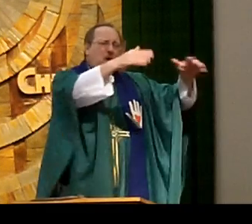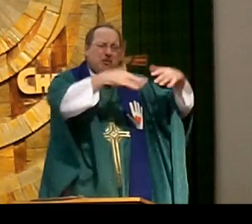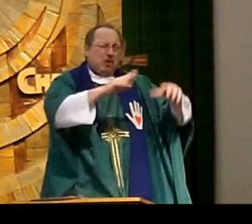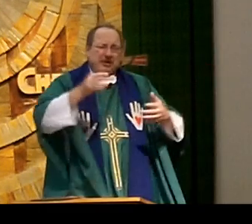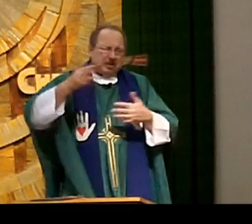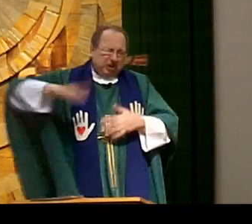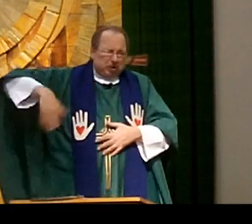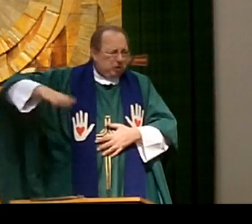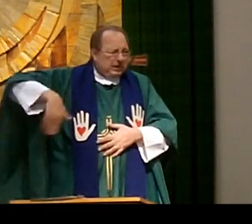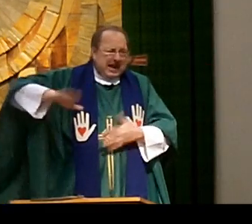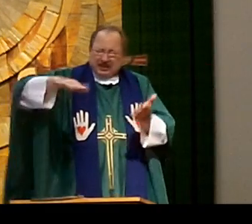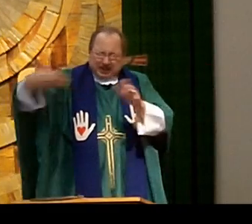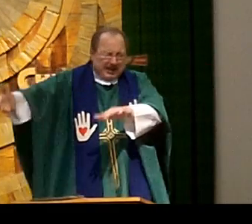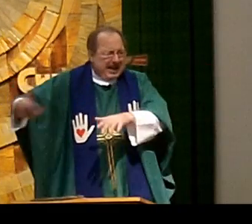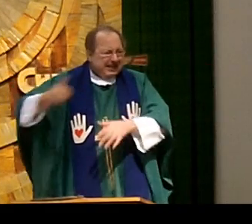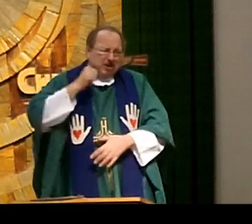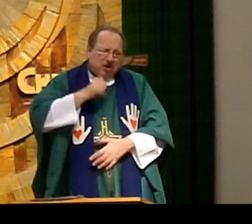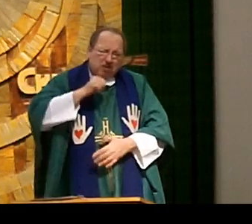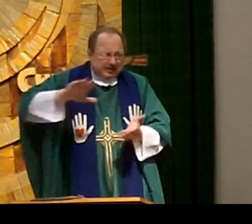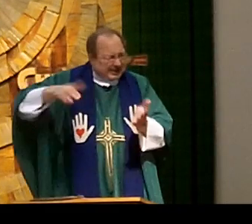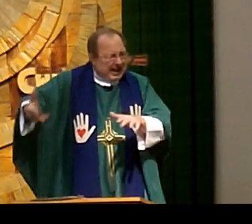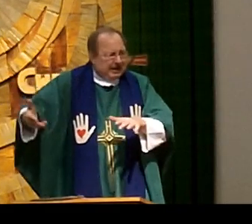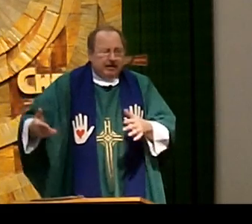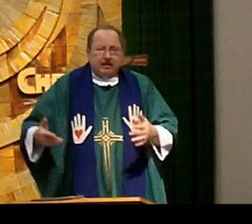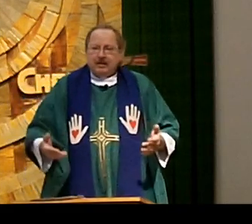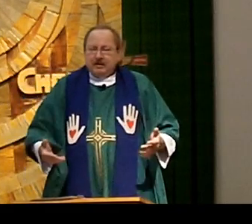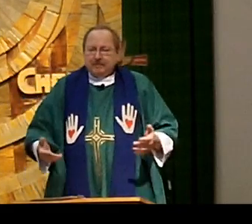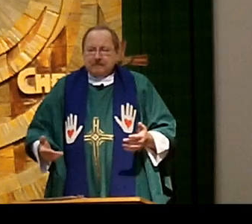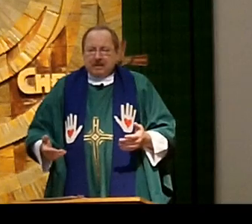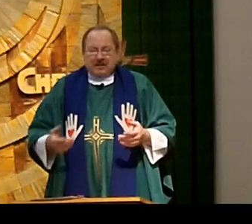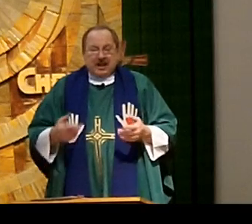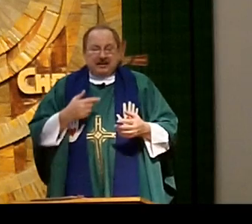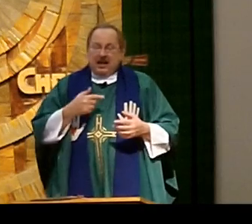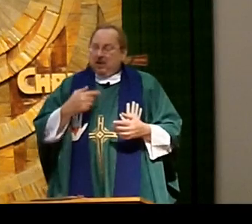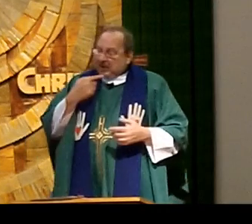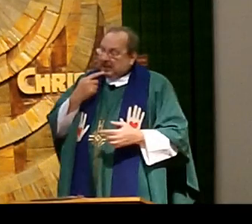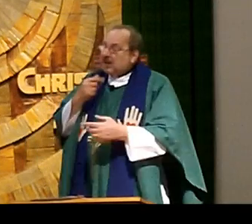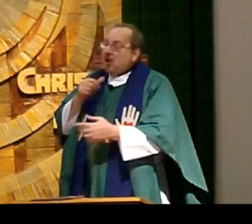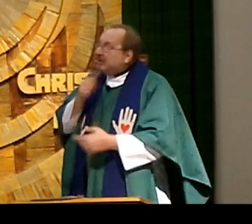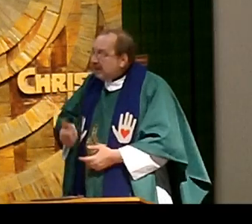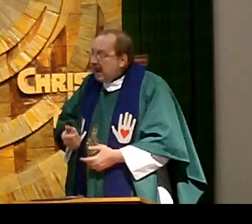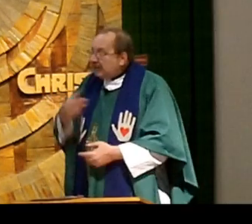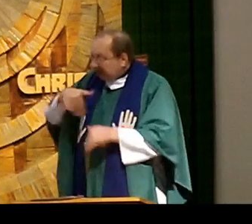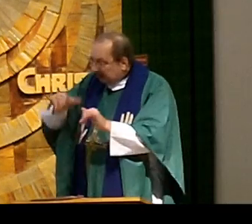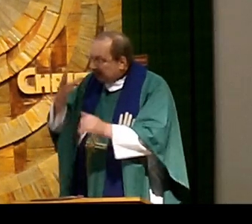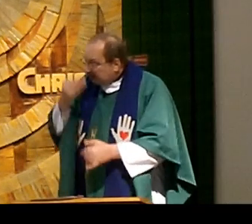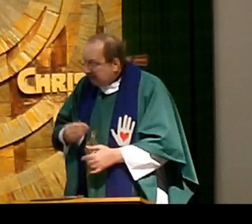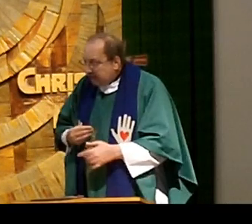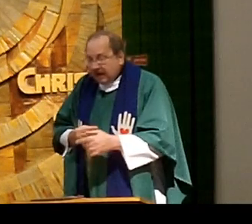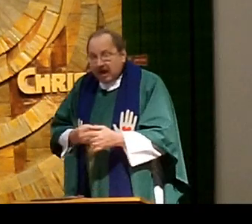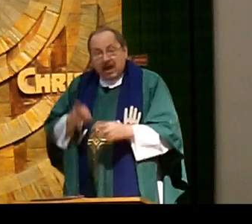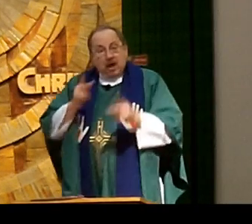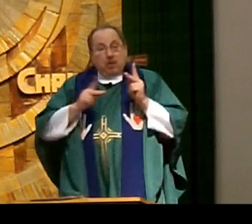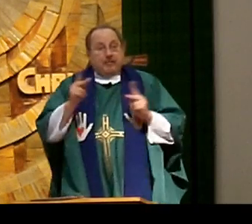home, no, it's too late, she's dead, the girl's dead. And then he said, no, she's not, she's just sleeping. What do